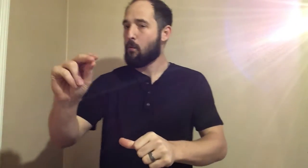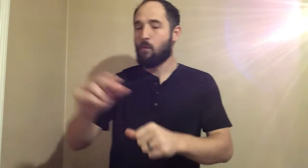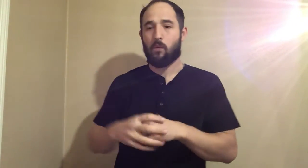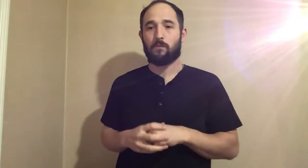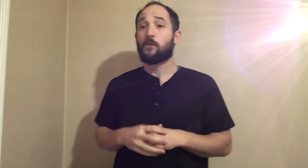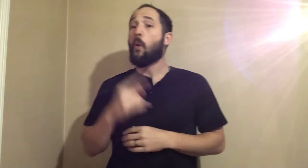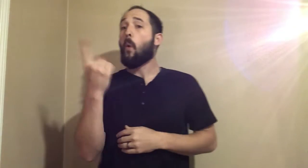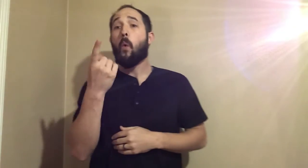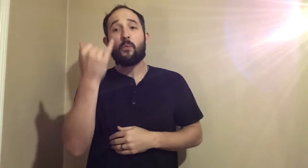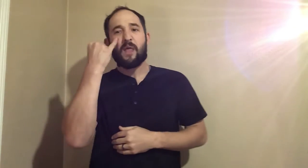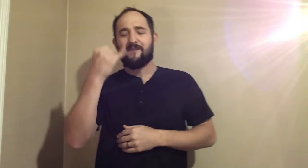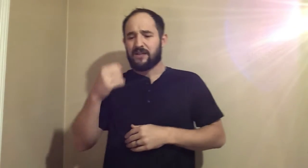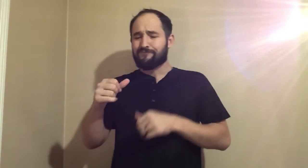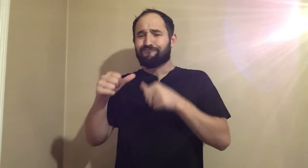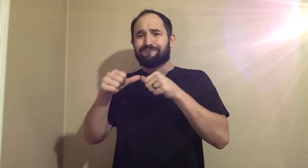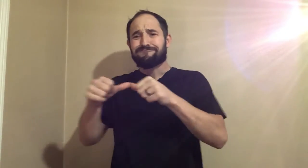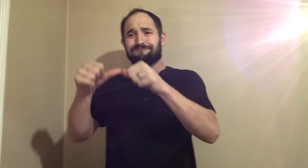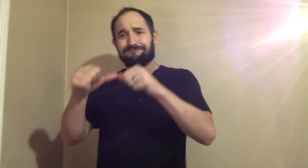chronic pain.